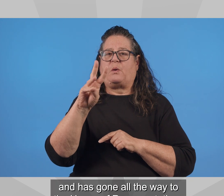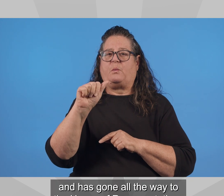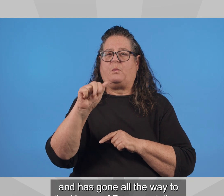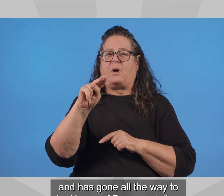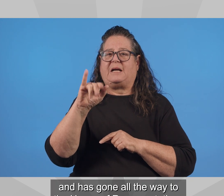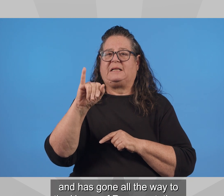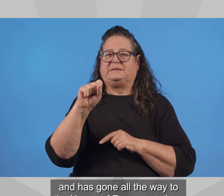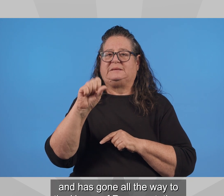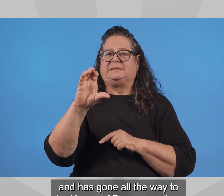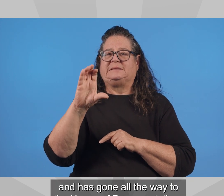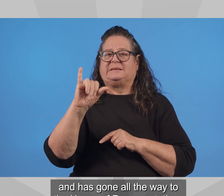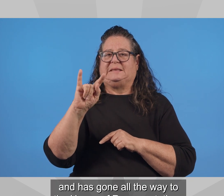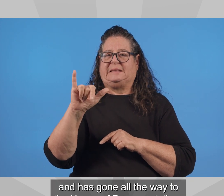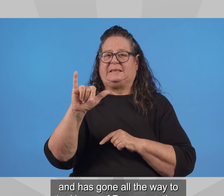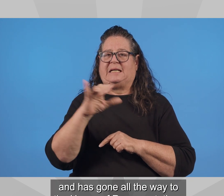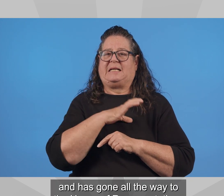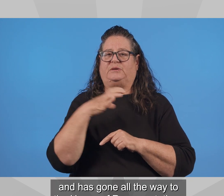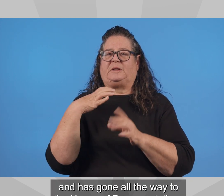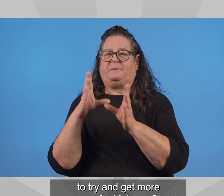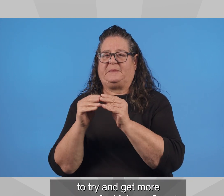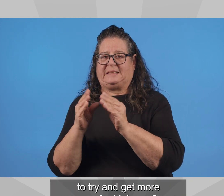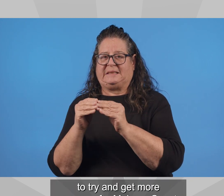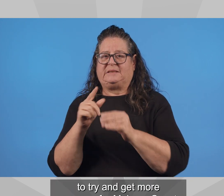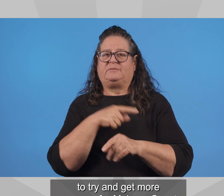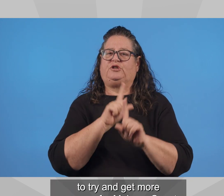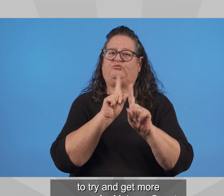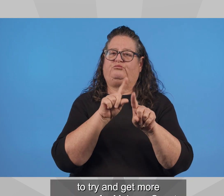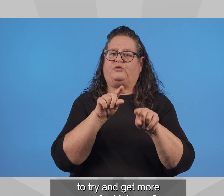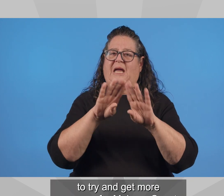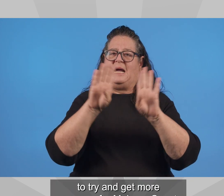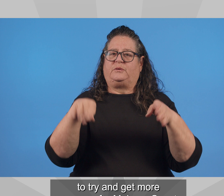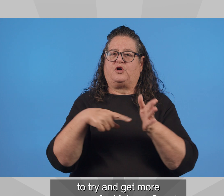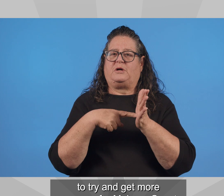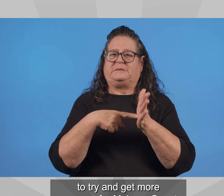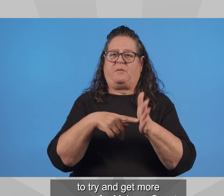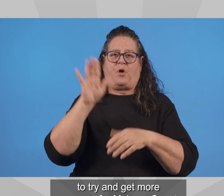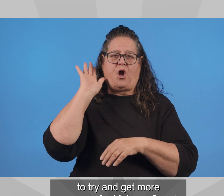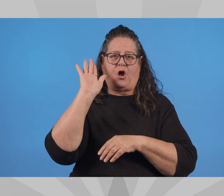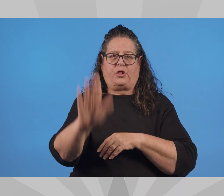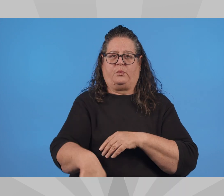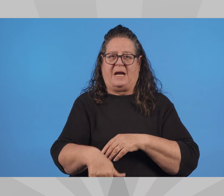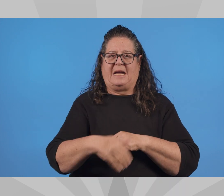has gone all the way to the House of Representatives to try and get more resources for Mojave County.